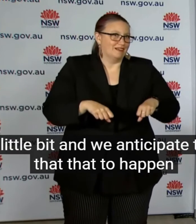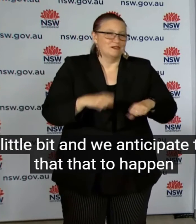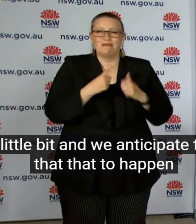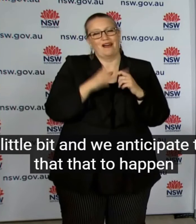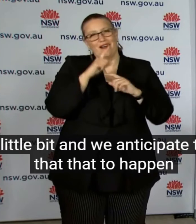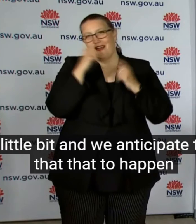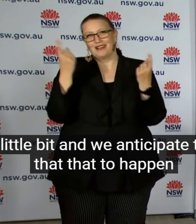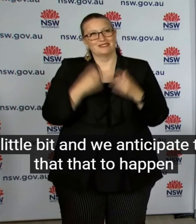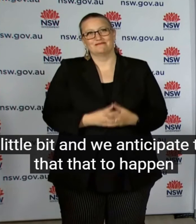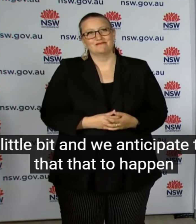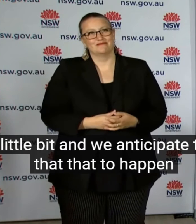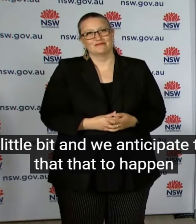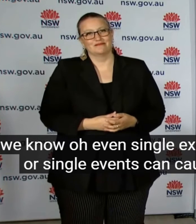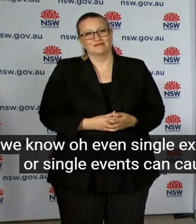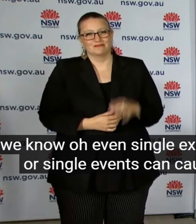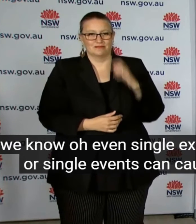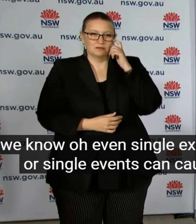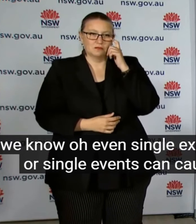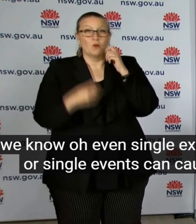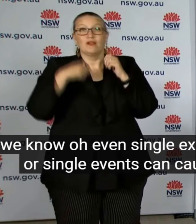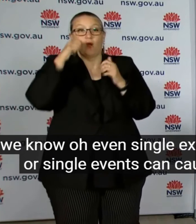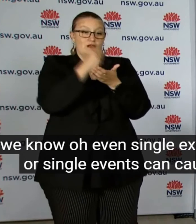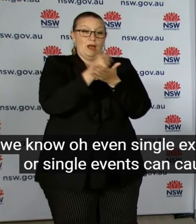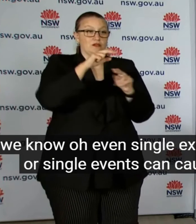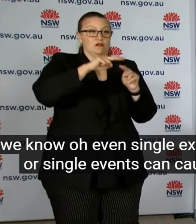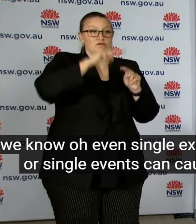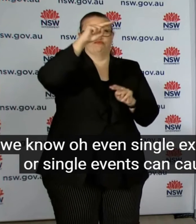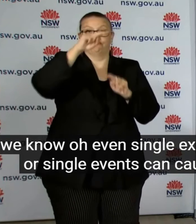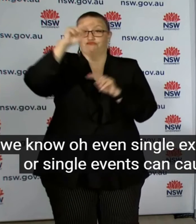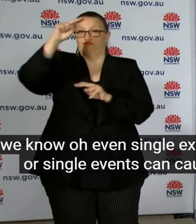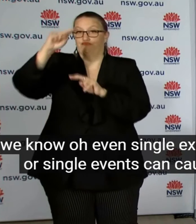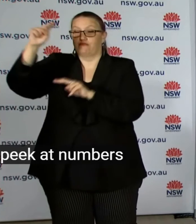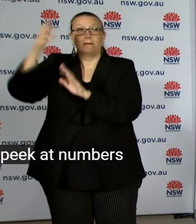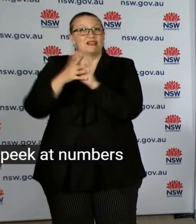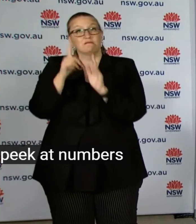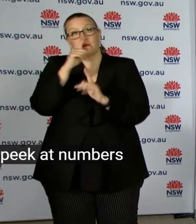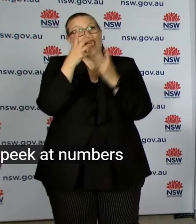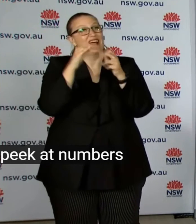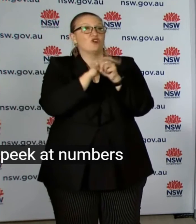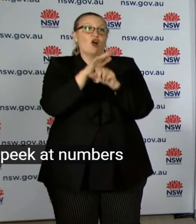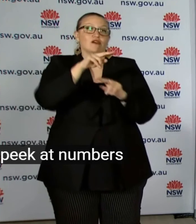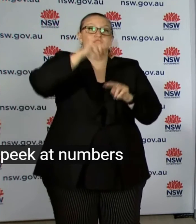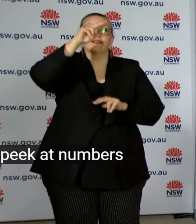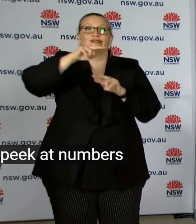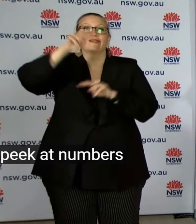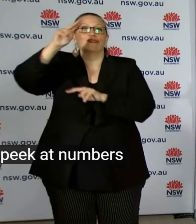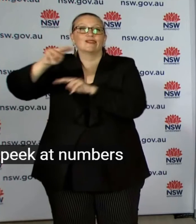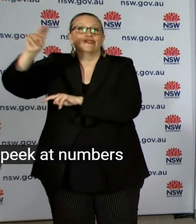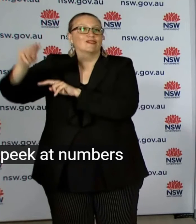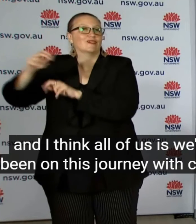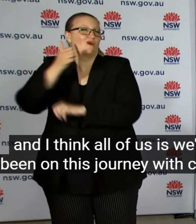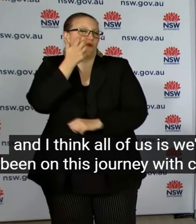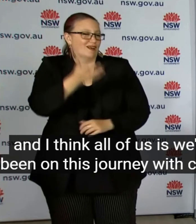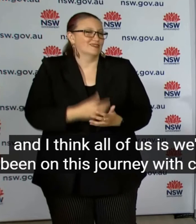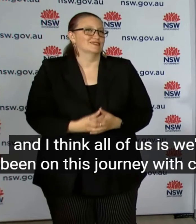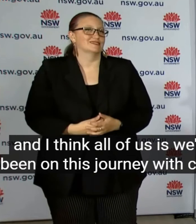that even single exposures or single events can cause a peak in numbers, and I think all of us, as we've been on this journey with